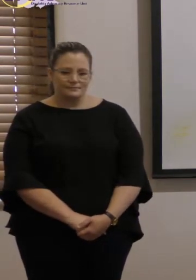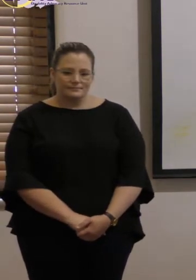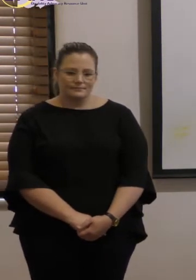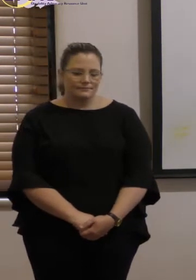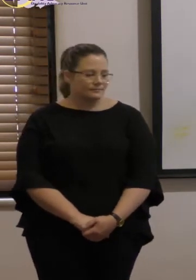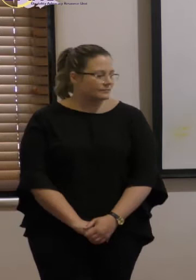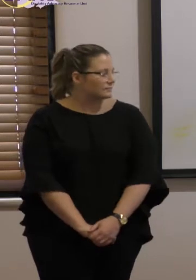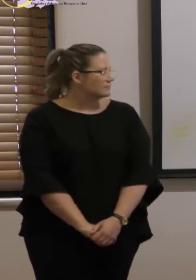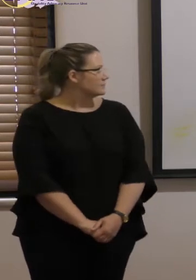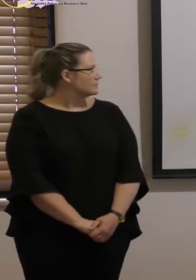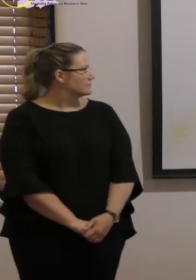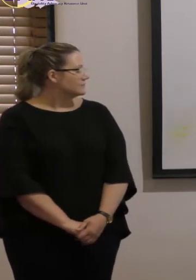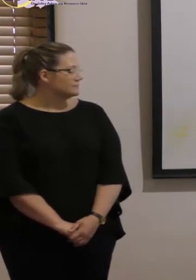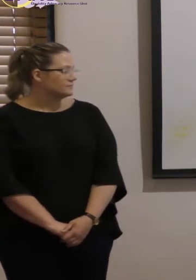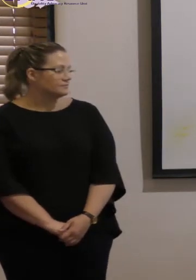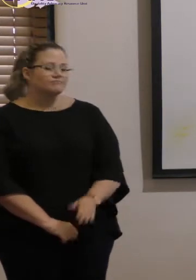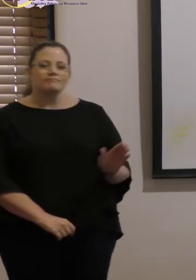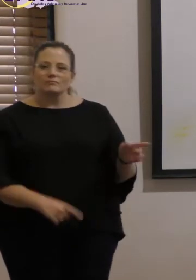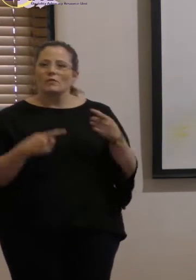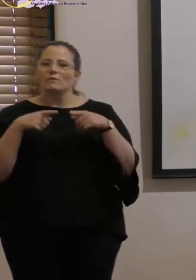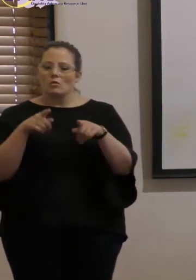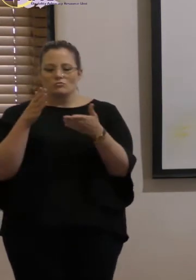Obviously, it's a rights-based approach.